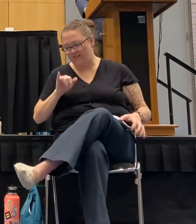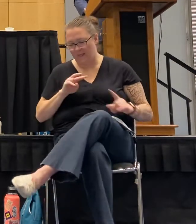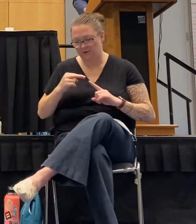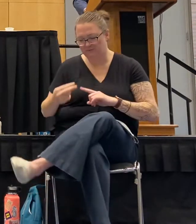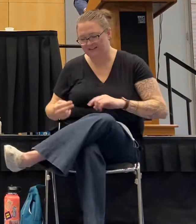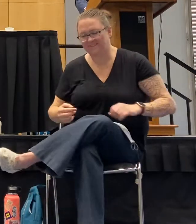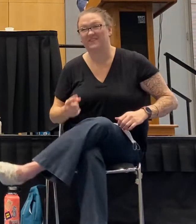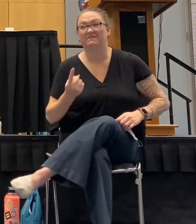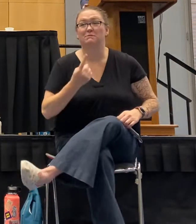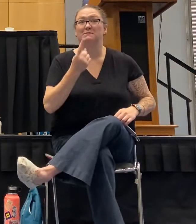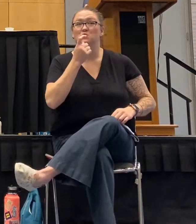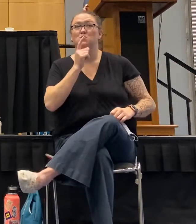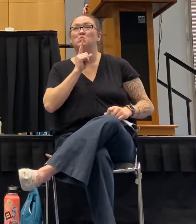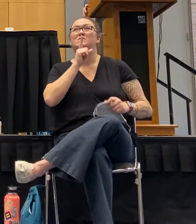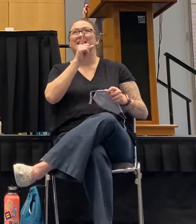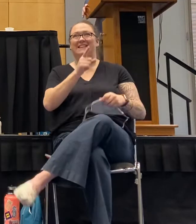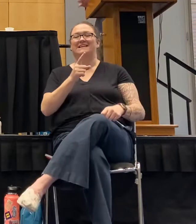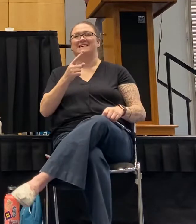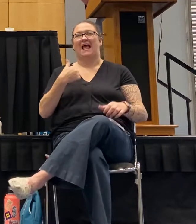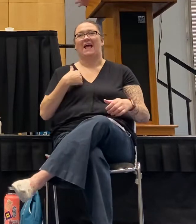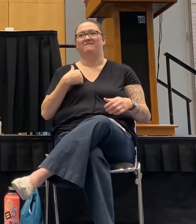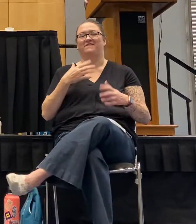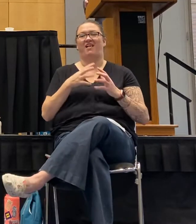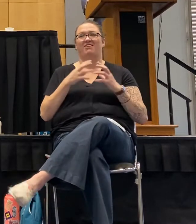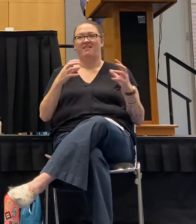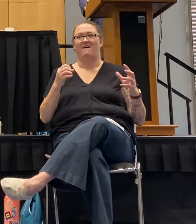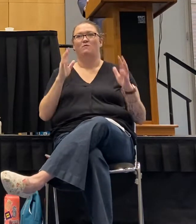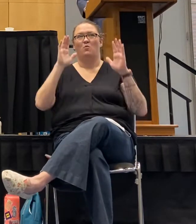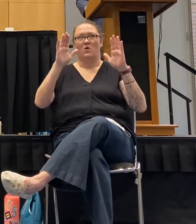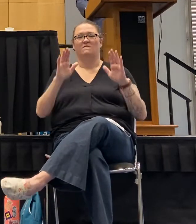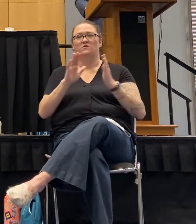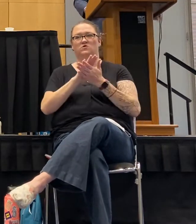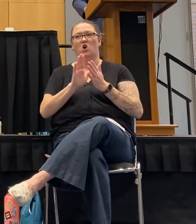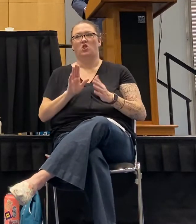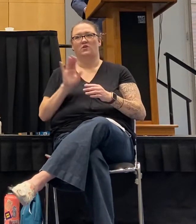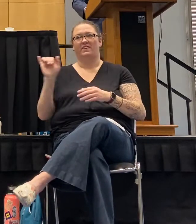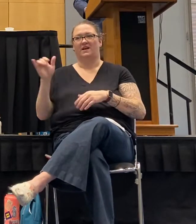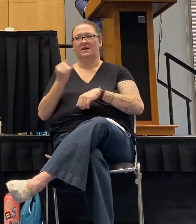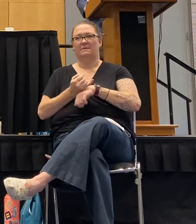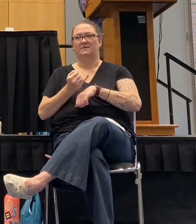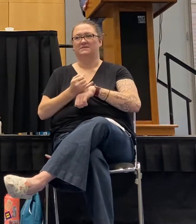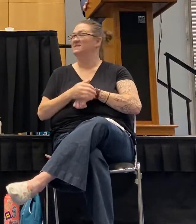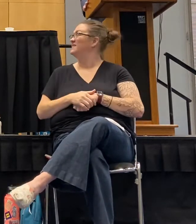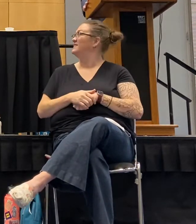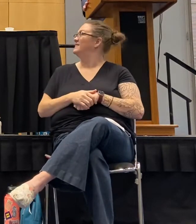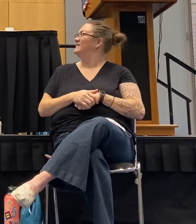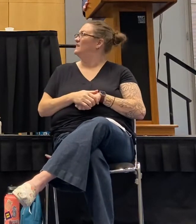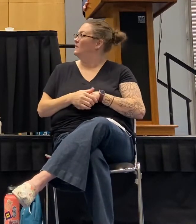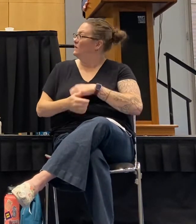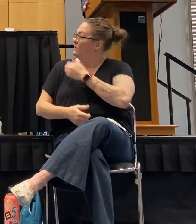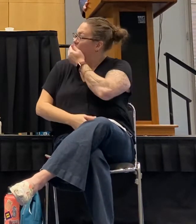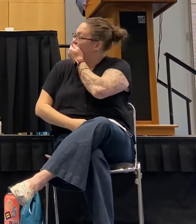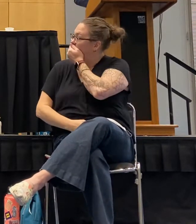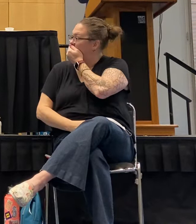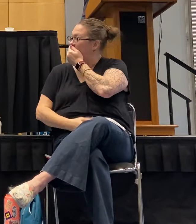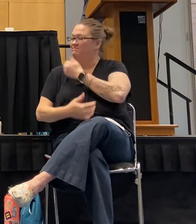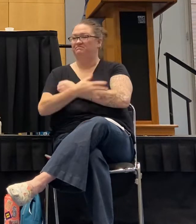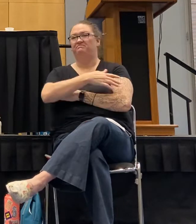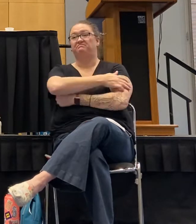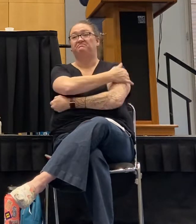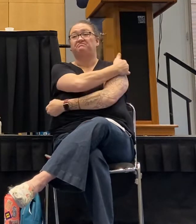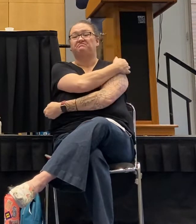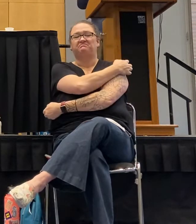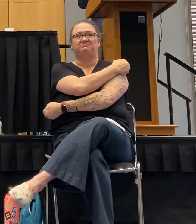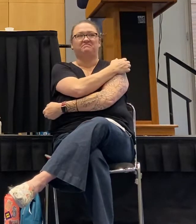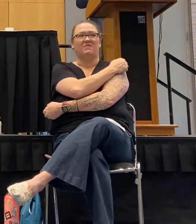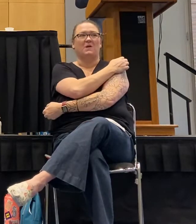perspective from somebody who really has a lot of wonderful scholars on their campus. I have a list for you. So we wanted to